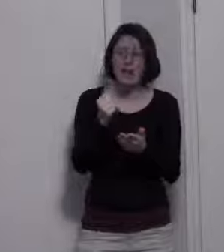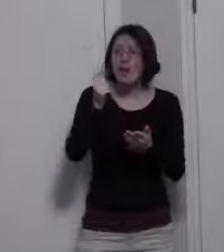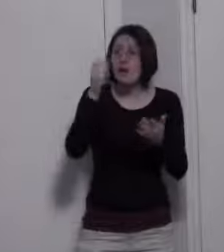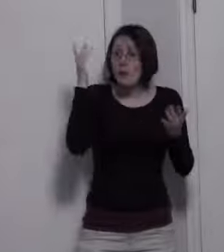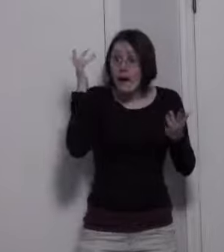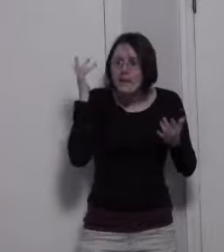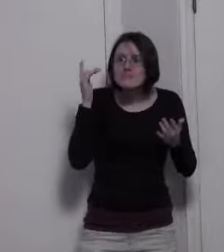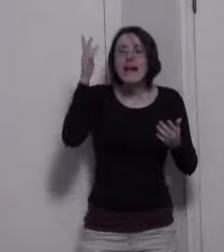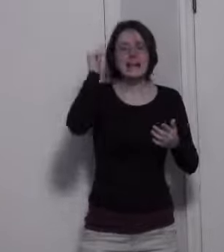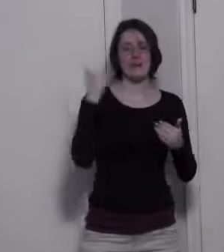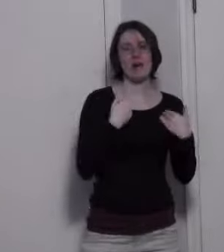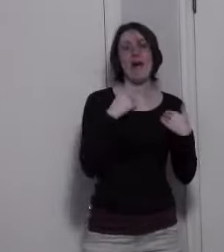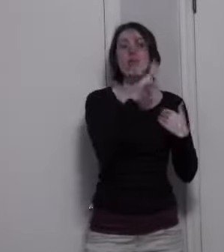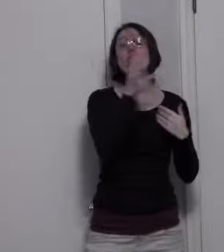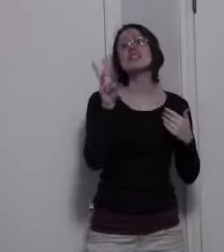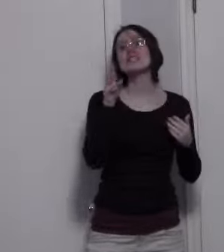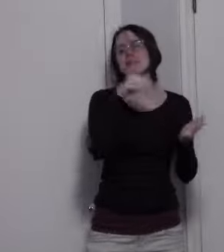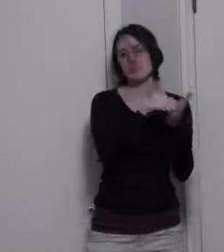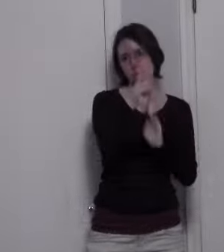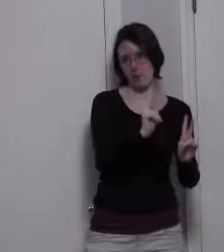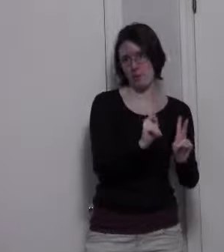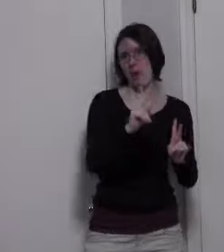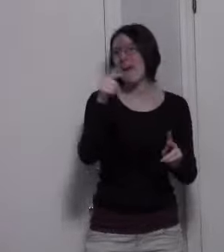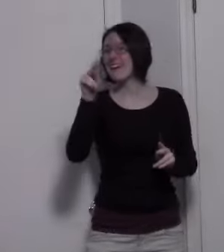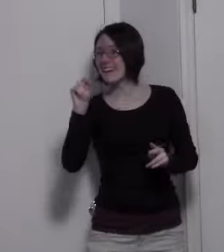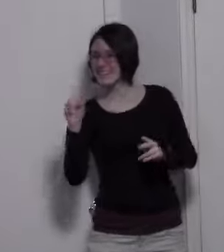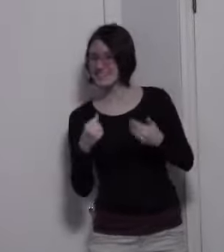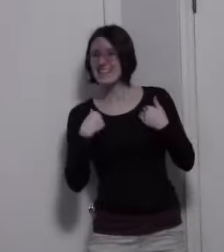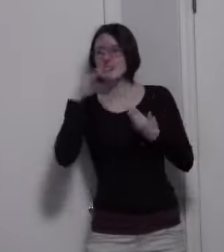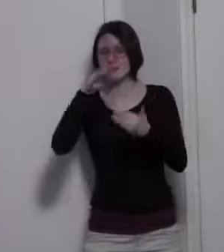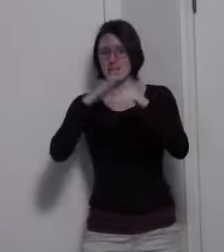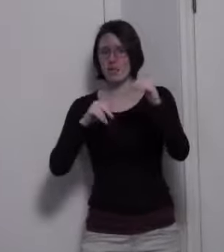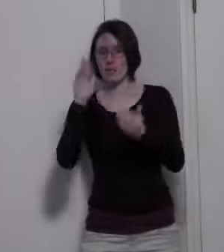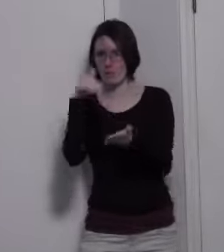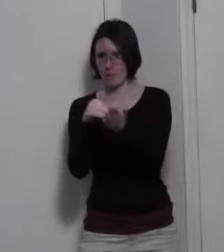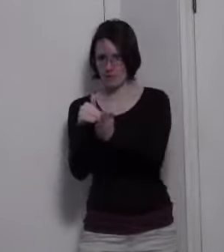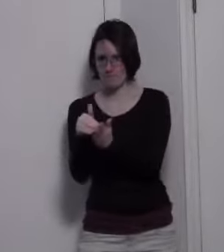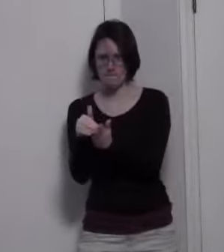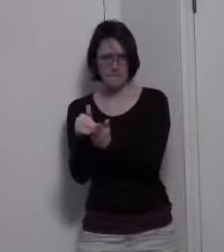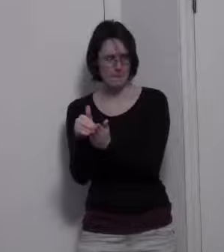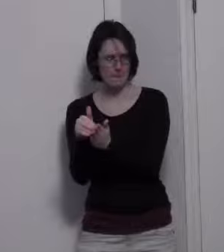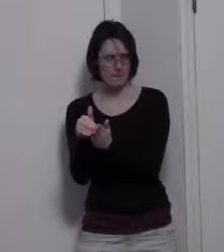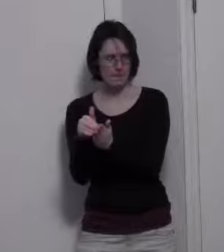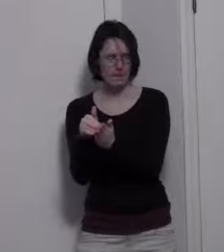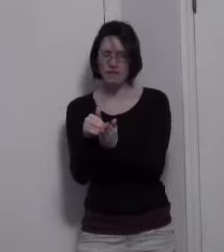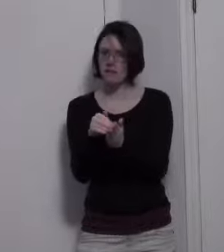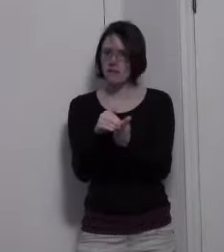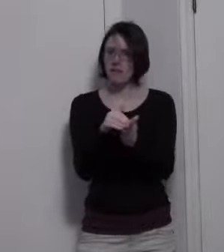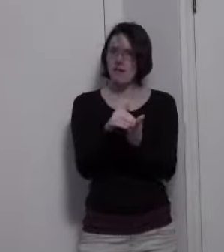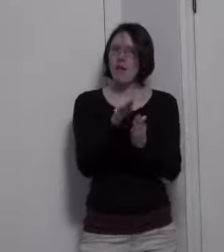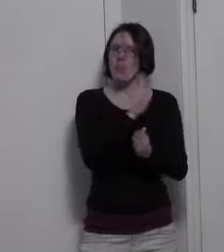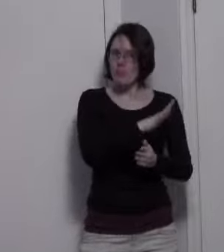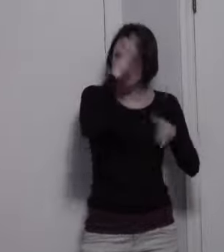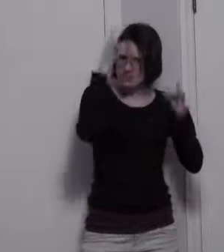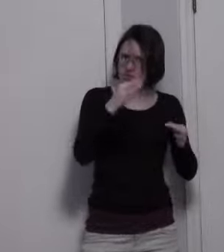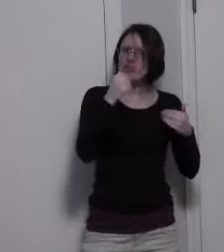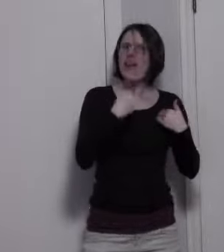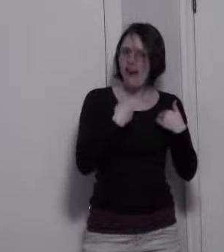36 million people. Kansas has less than 3 million. We need a way for California's choice to have more influence on the